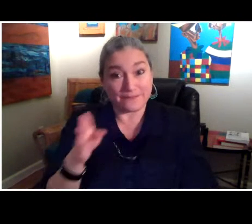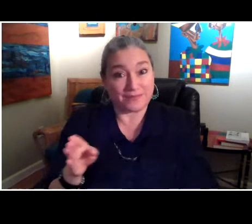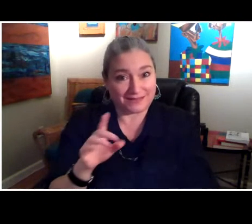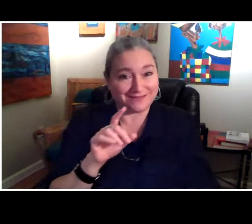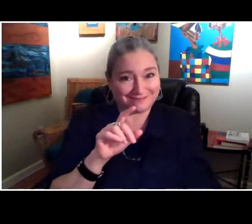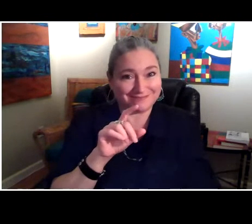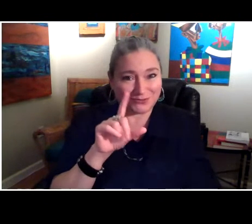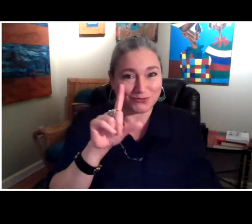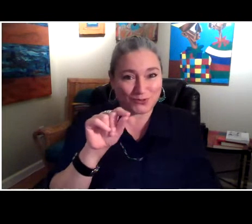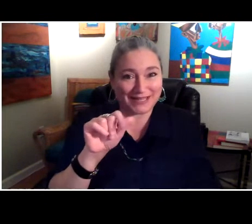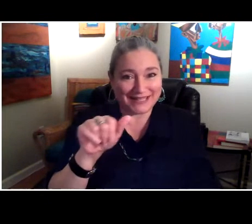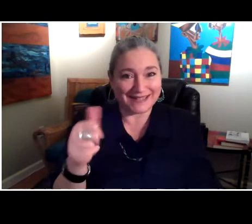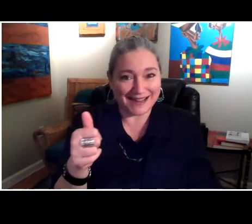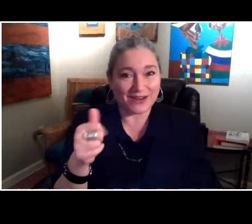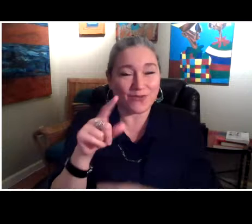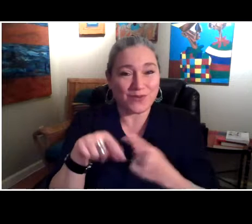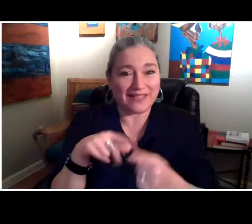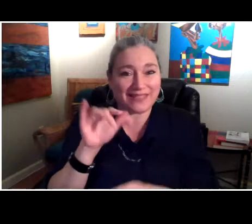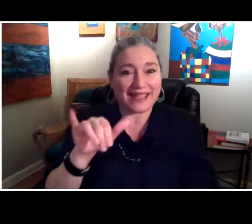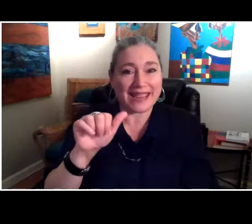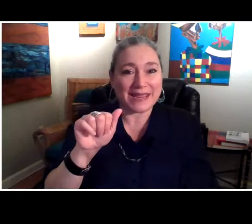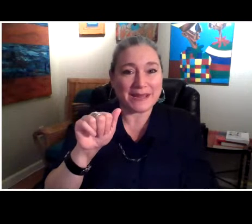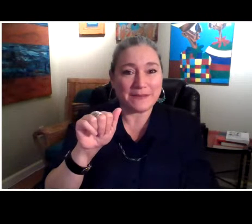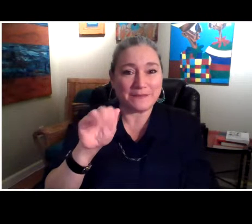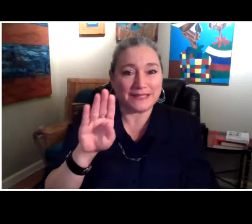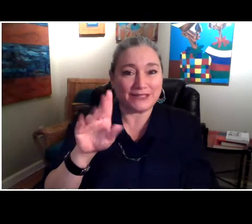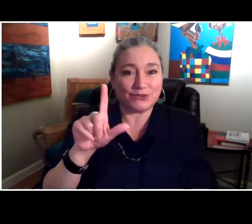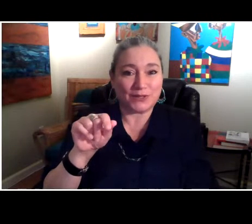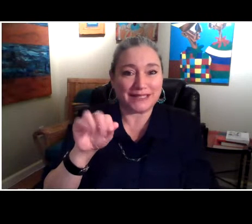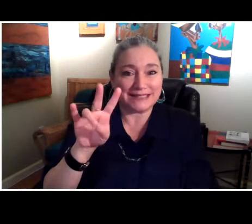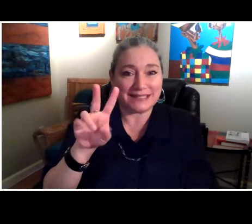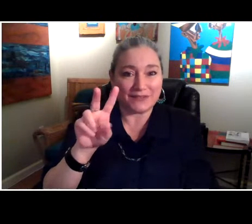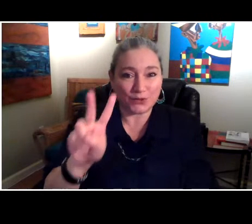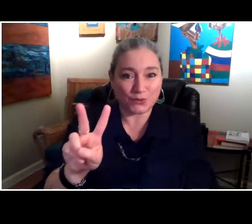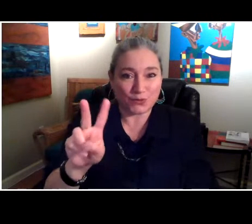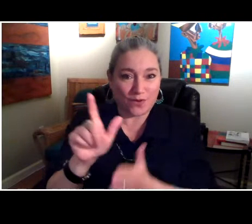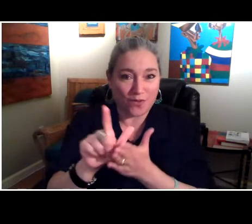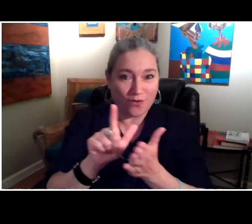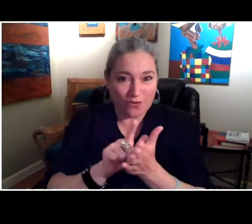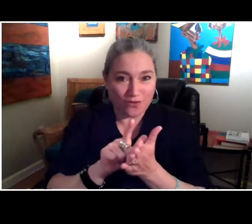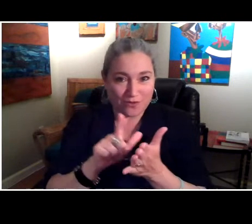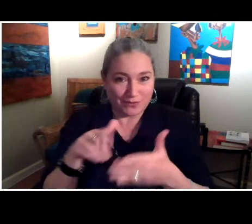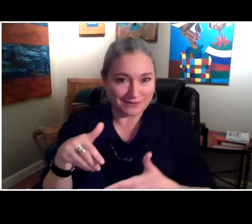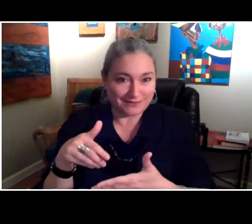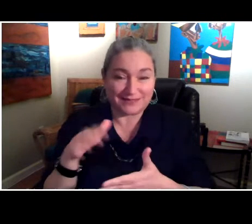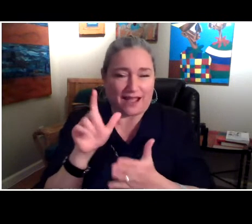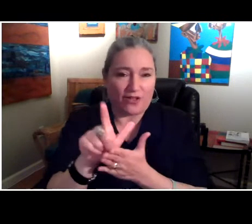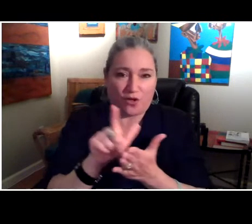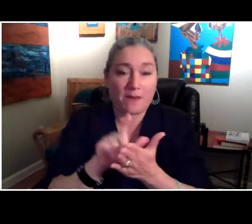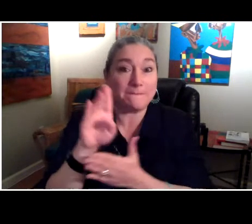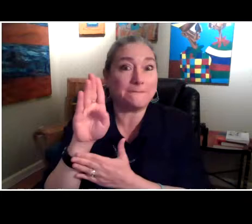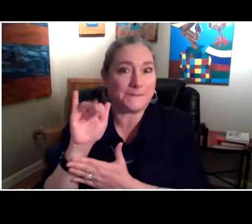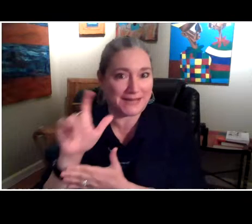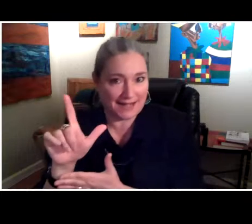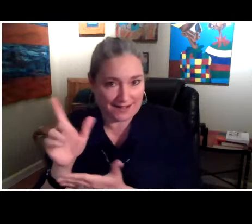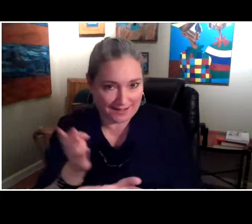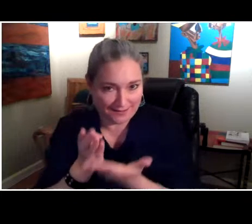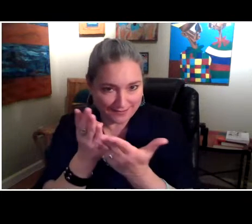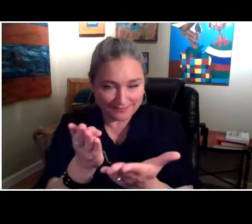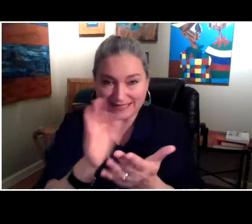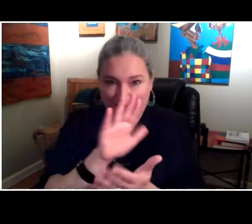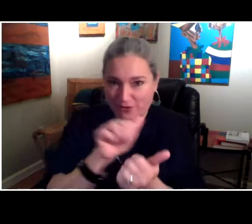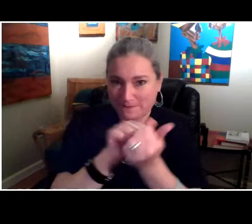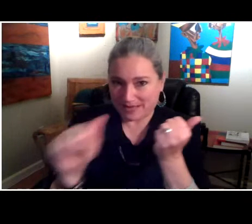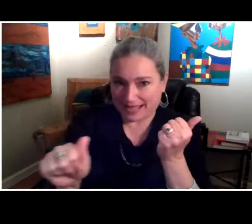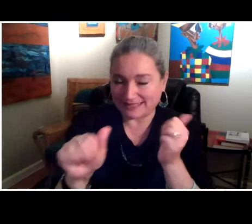who died as a result of cochlear implants. But we found that, again, that next wave with AB 272 law